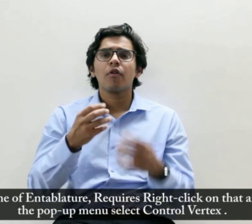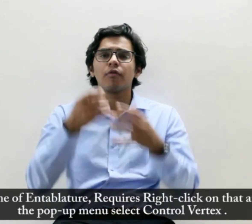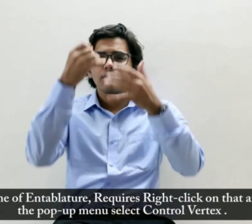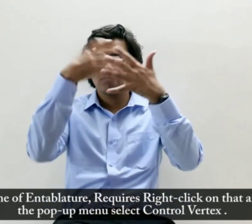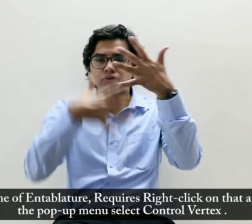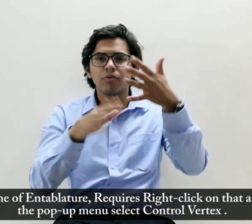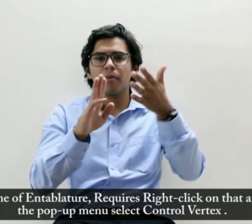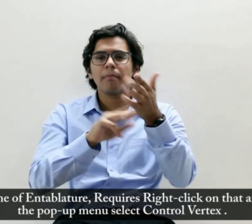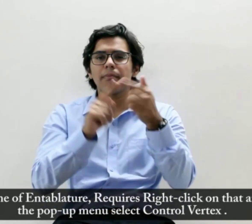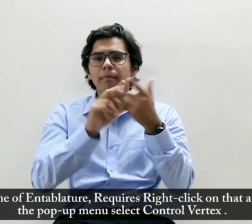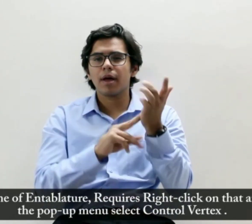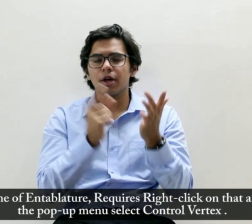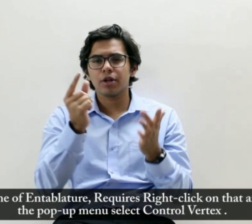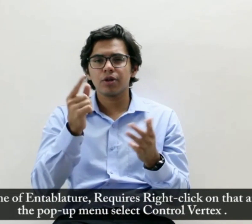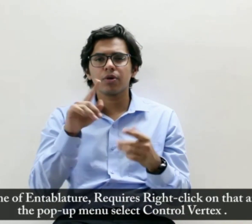select Control Vertex.